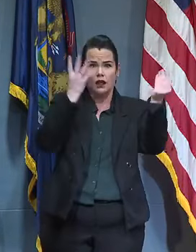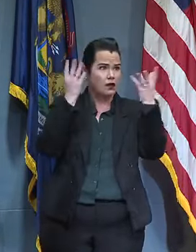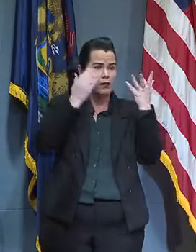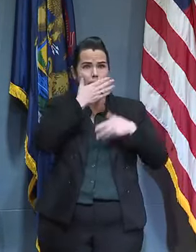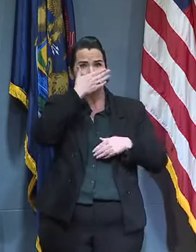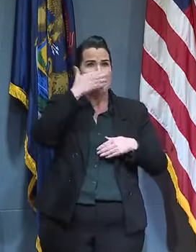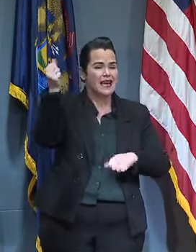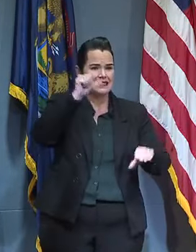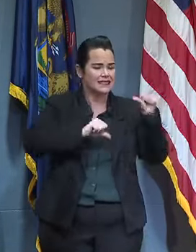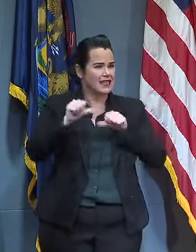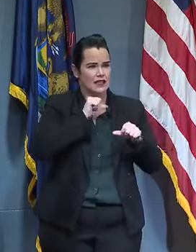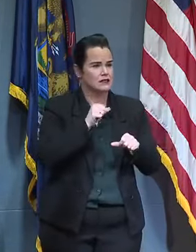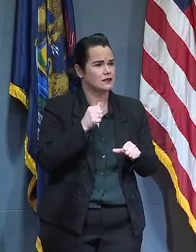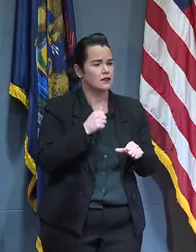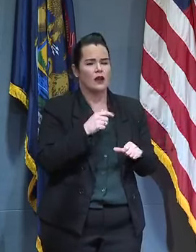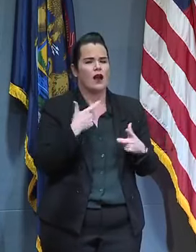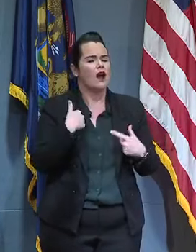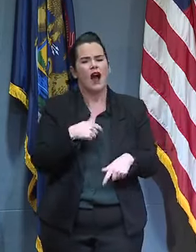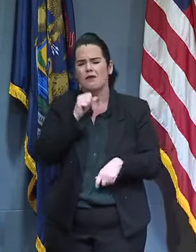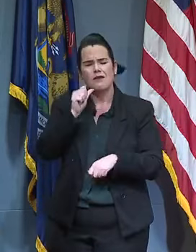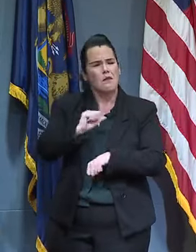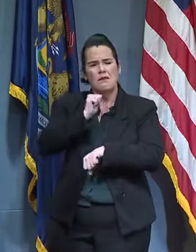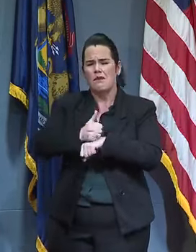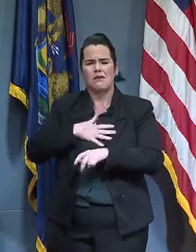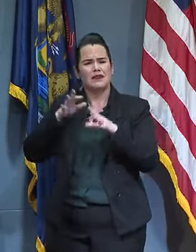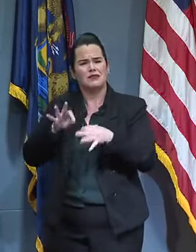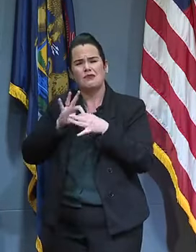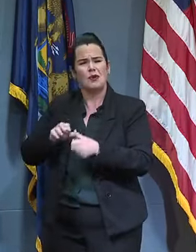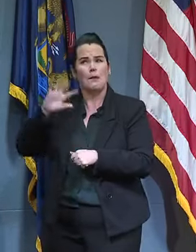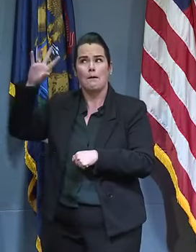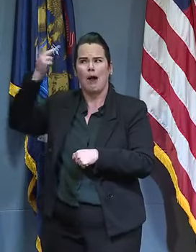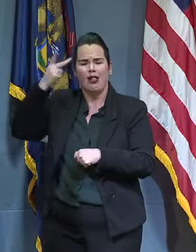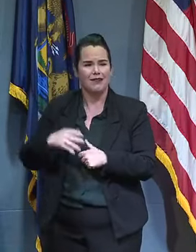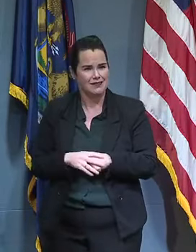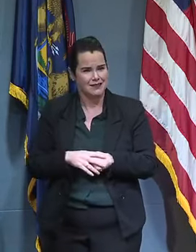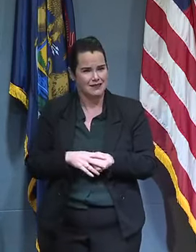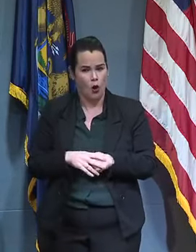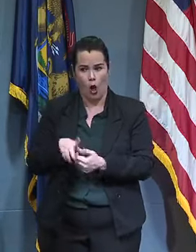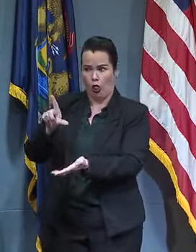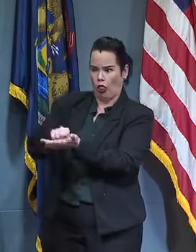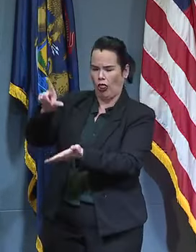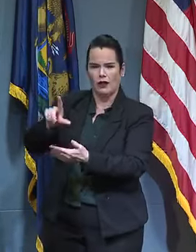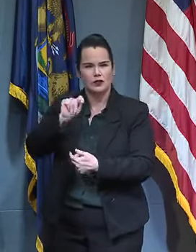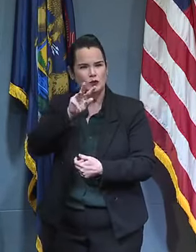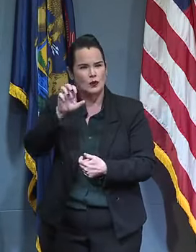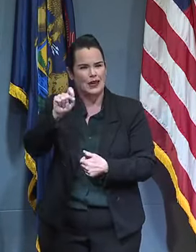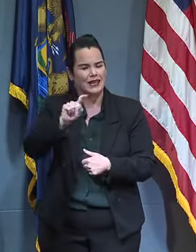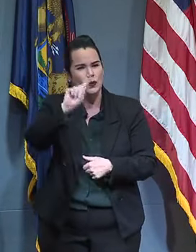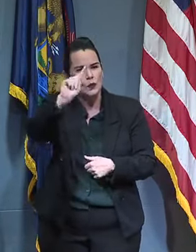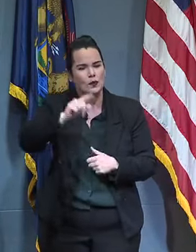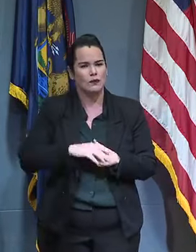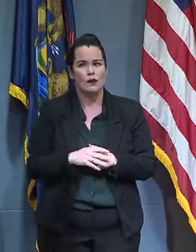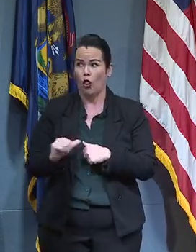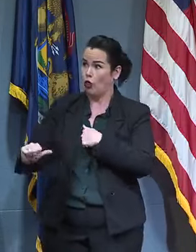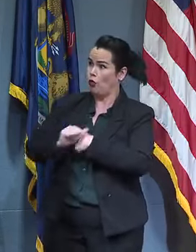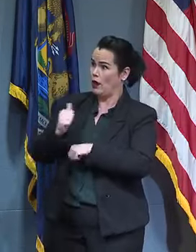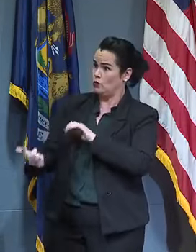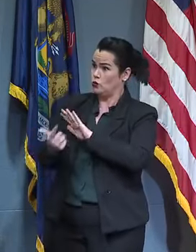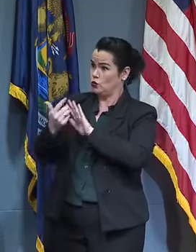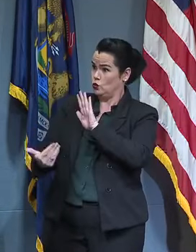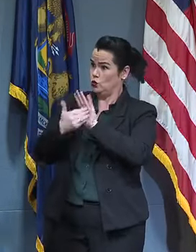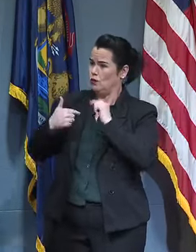science, not a political poll, not a tweet, and not a threat of litigation. We're going to continue to do the right thing.